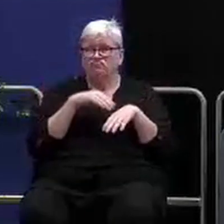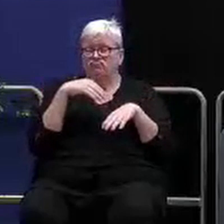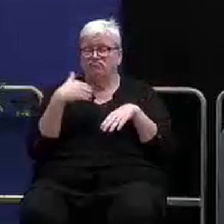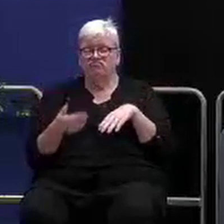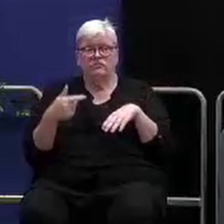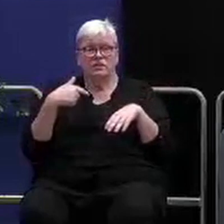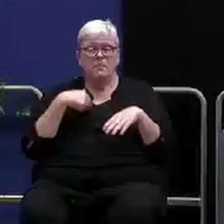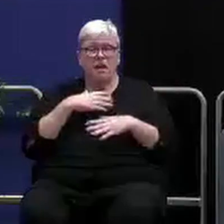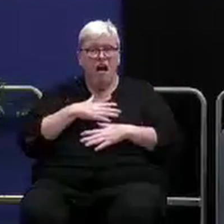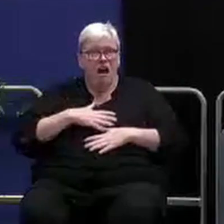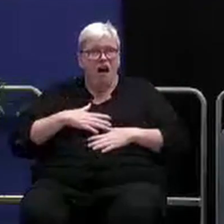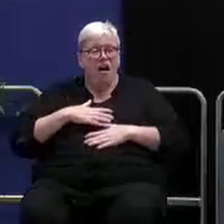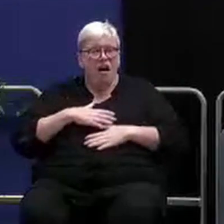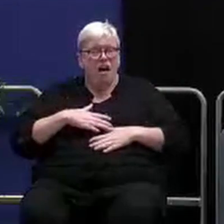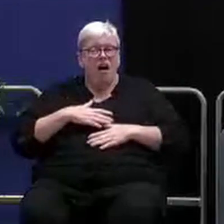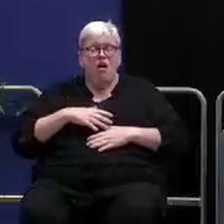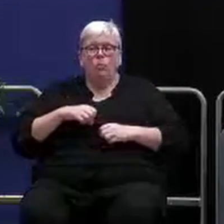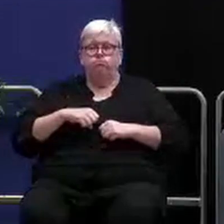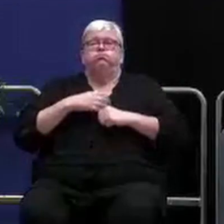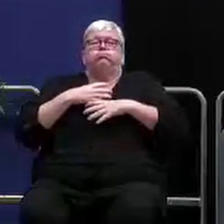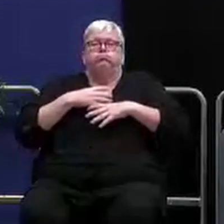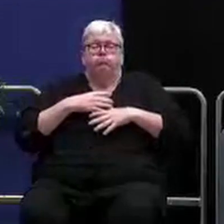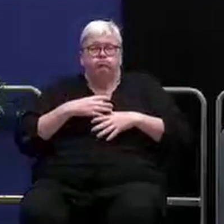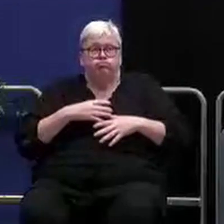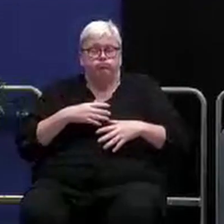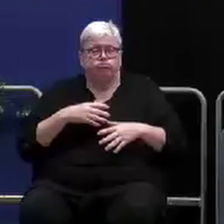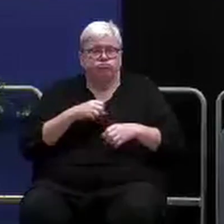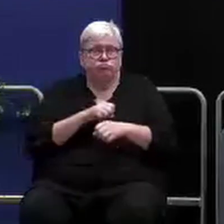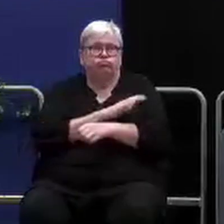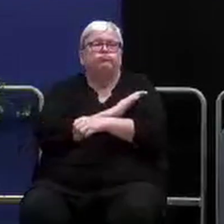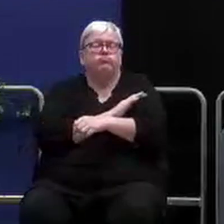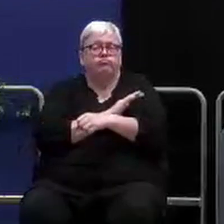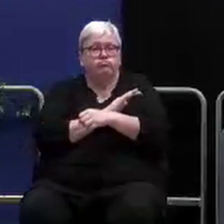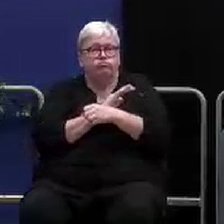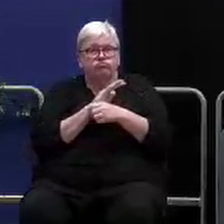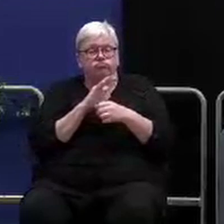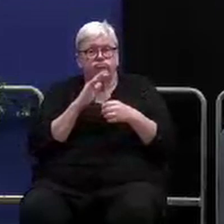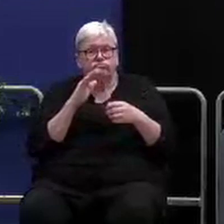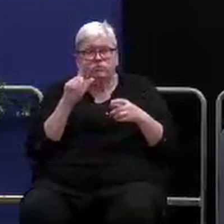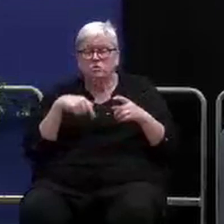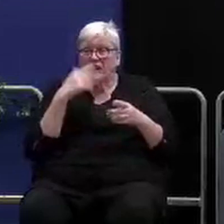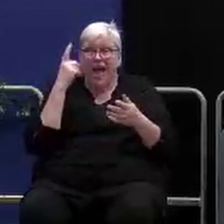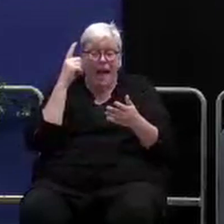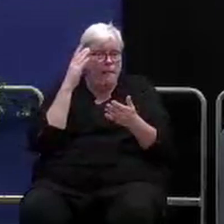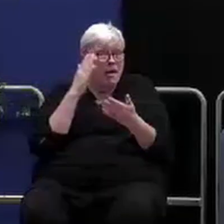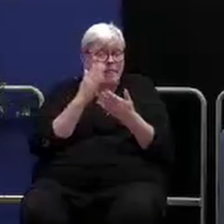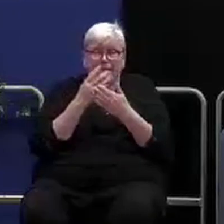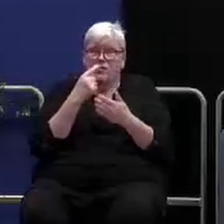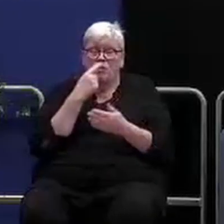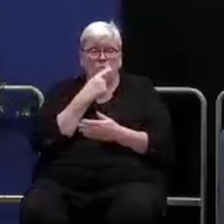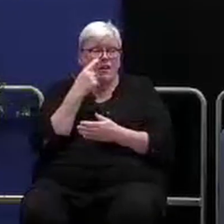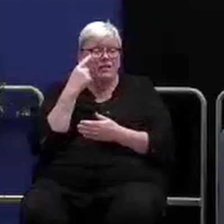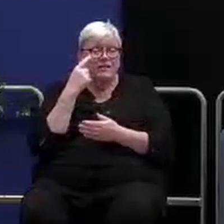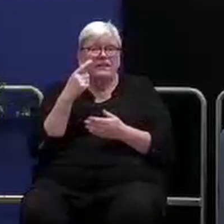my stomach shot somewhere into my chest cavity and my skin turned inside out. I couldn't actually believe what I had witnessed.